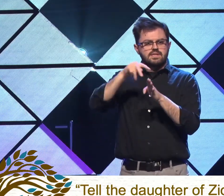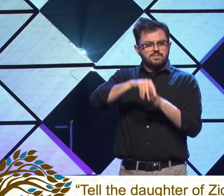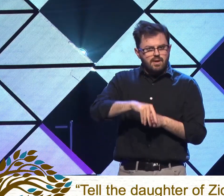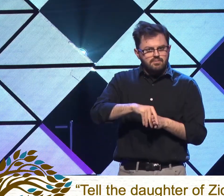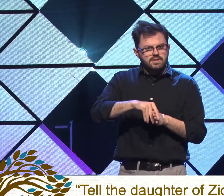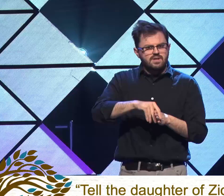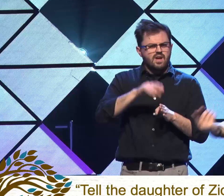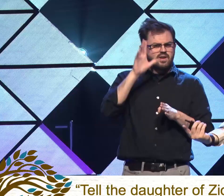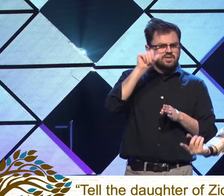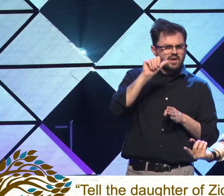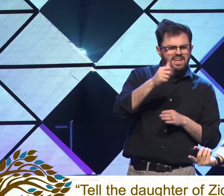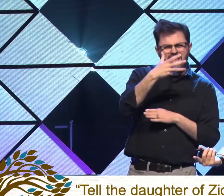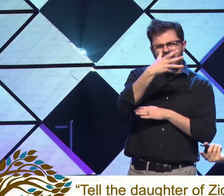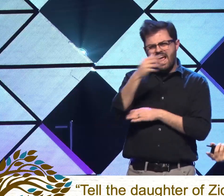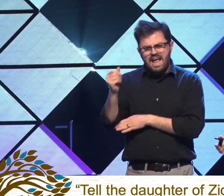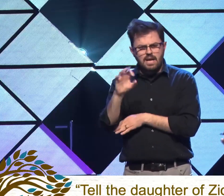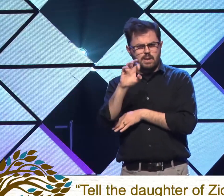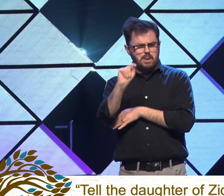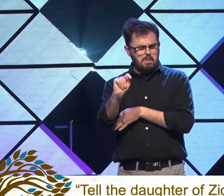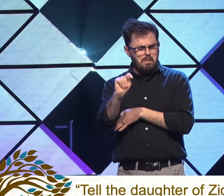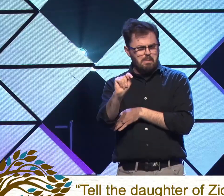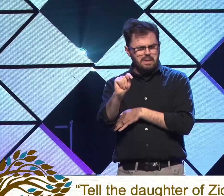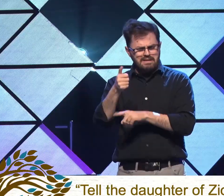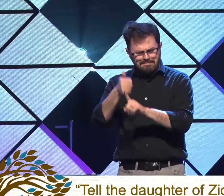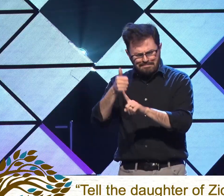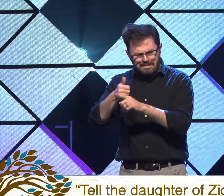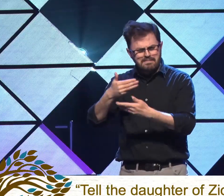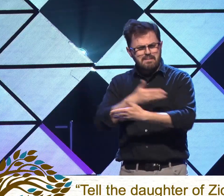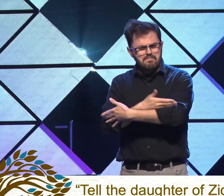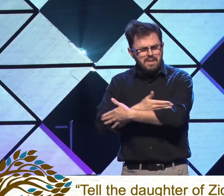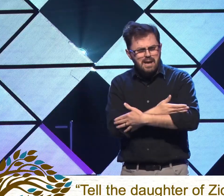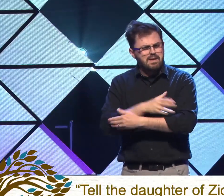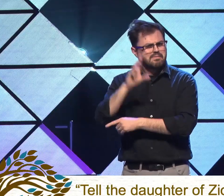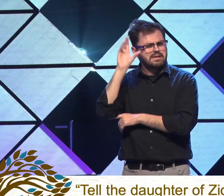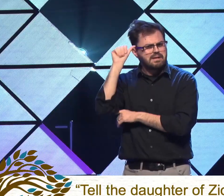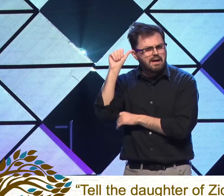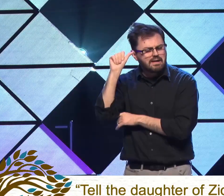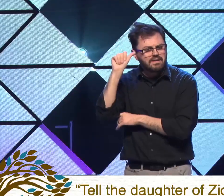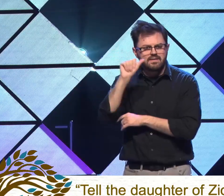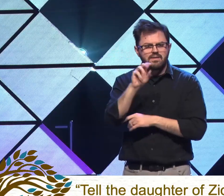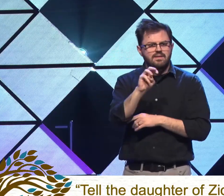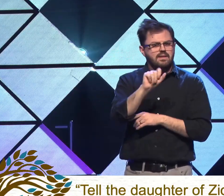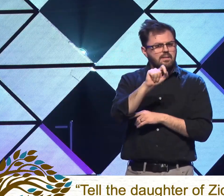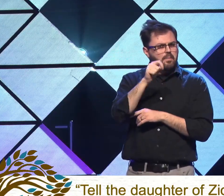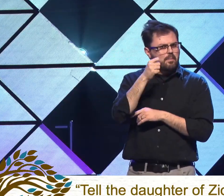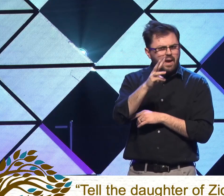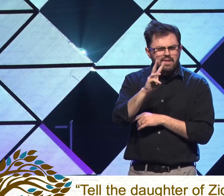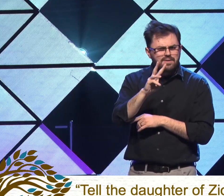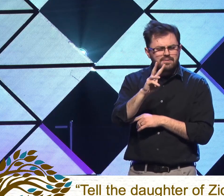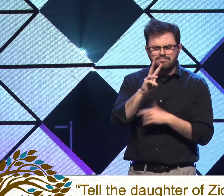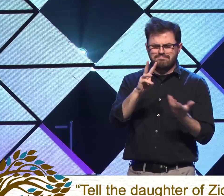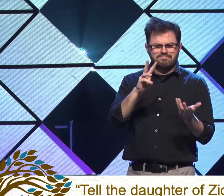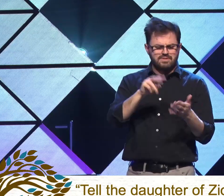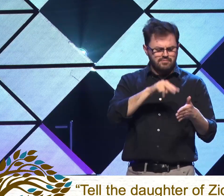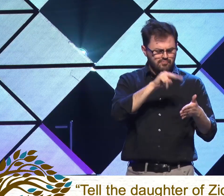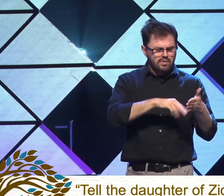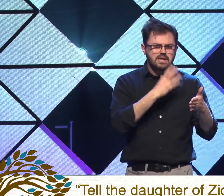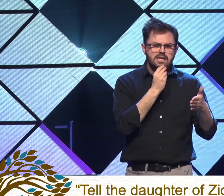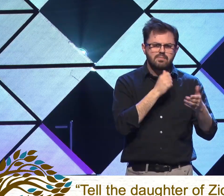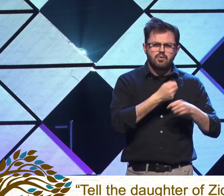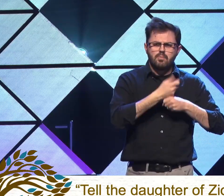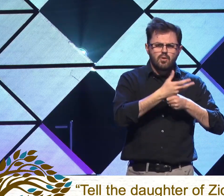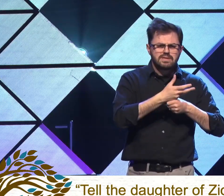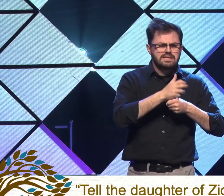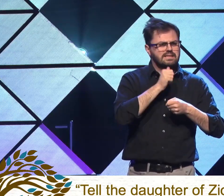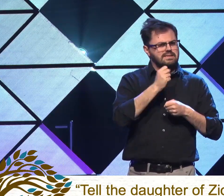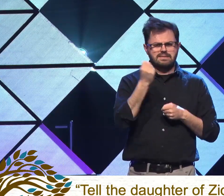colt, the foal of a donkey. So Matthew doesn't understand Hebrew poetry. He thinks that the